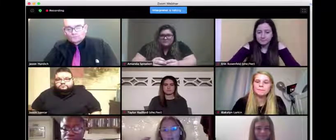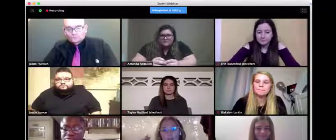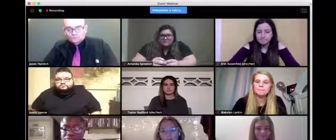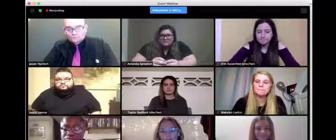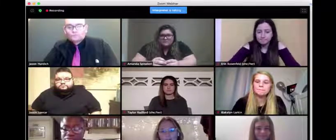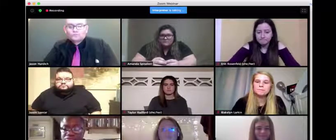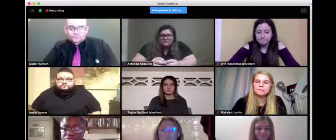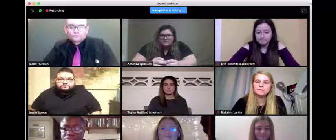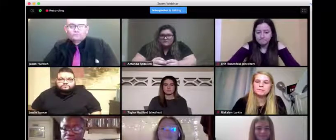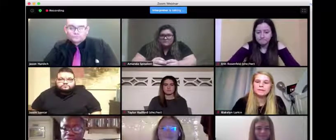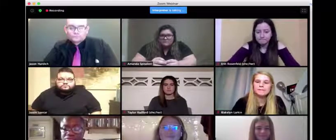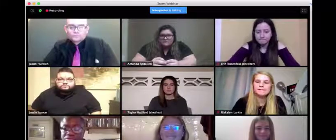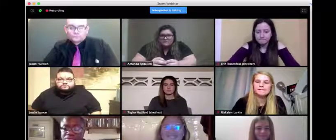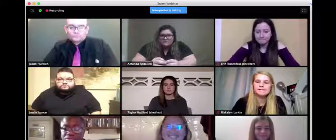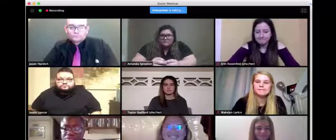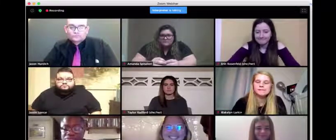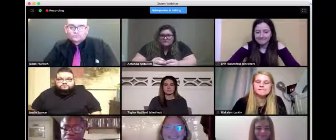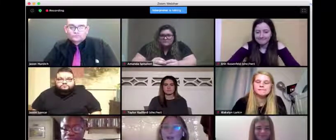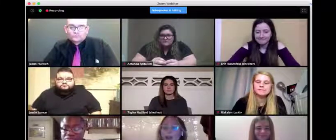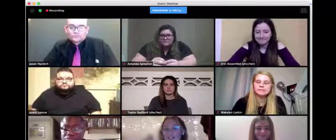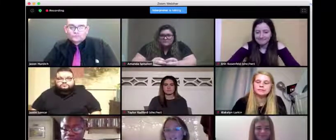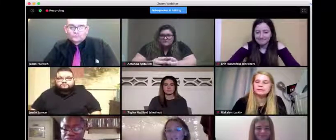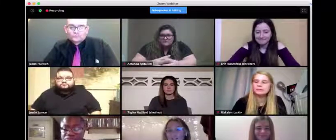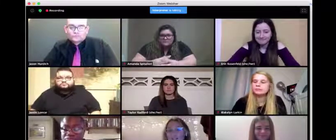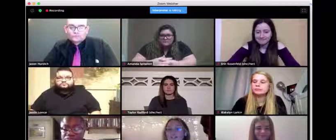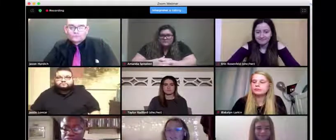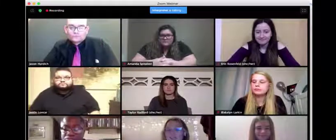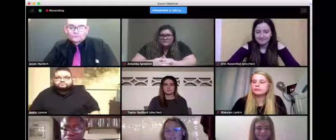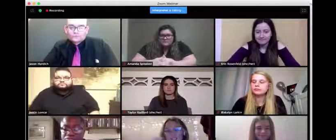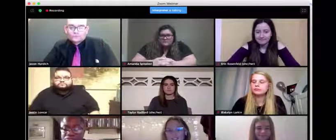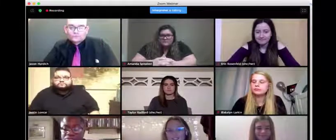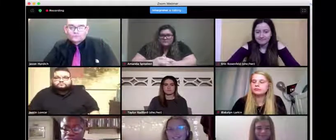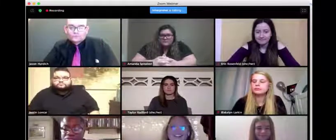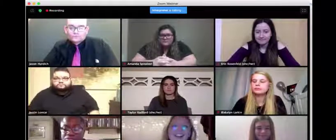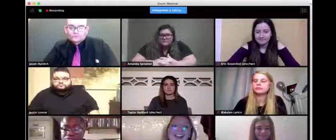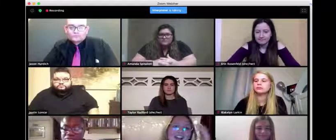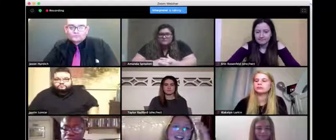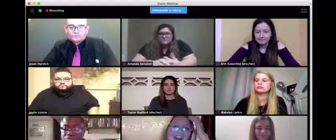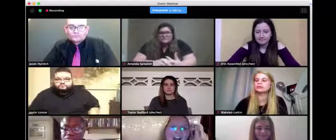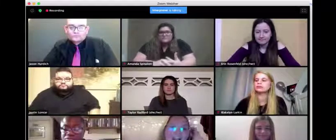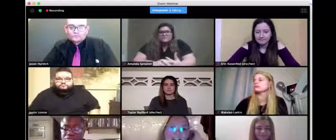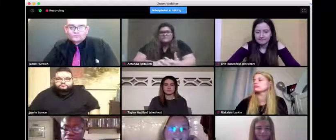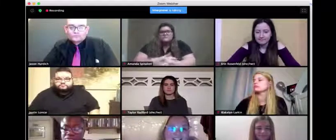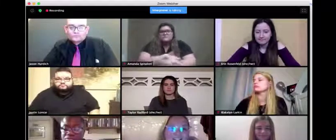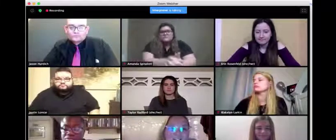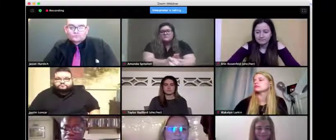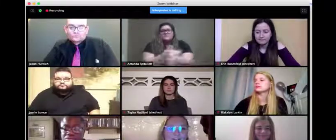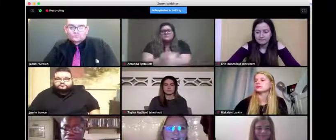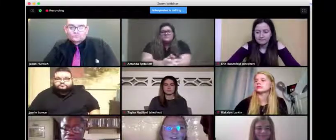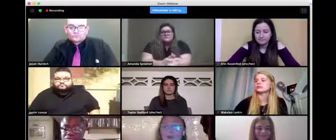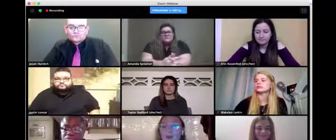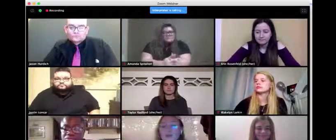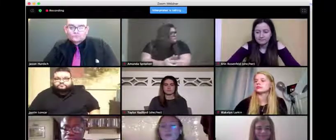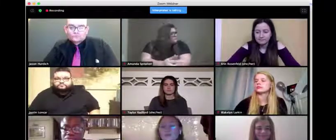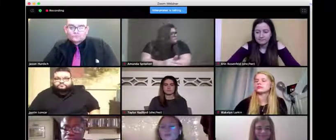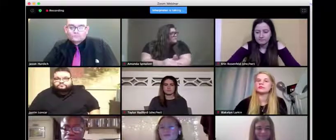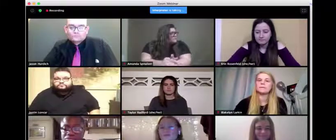And this semester. Right, this semester. Okay. And we want to really help support all